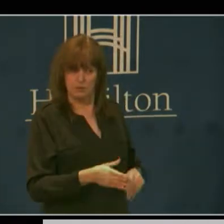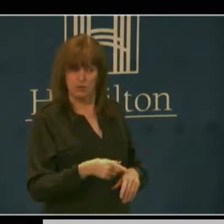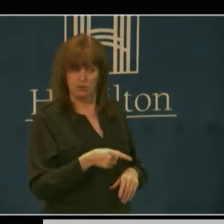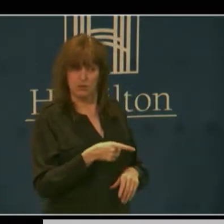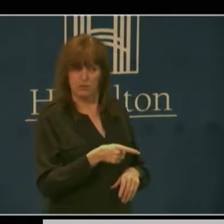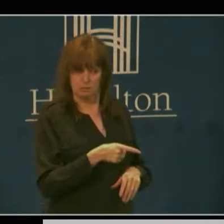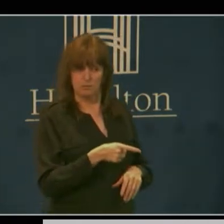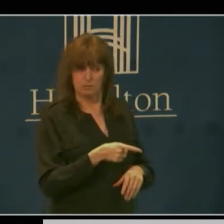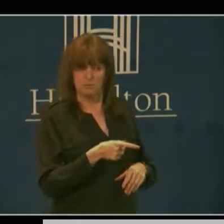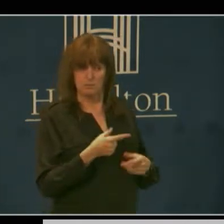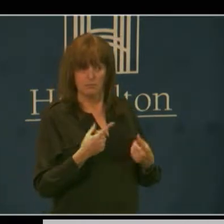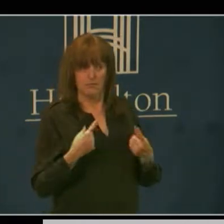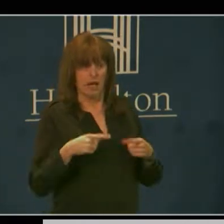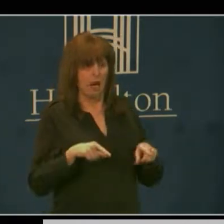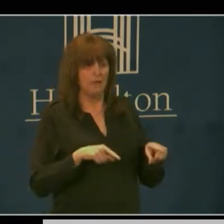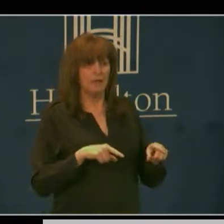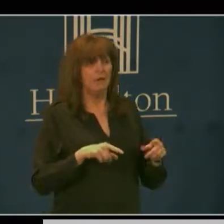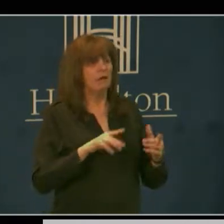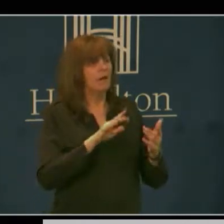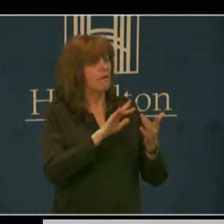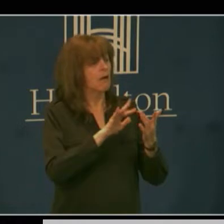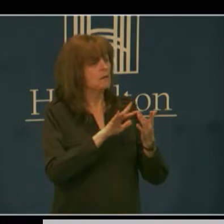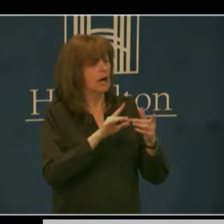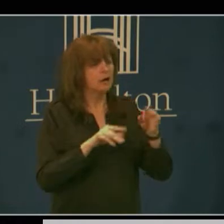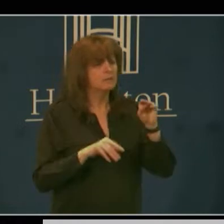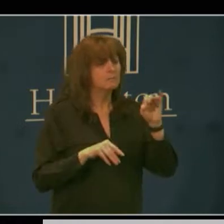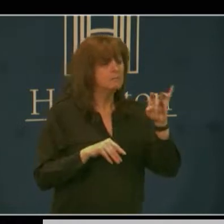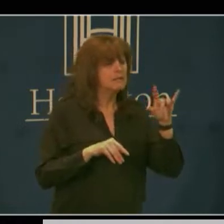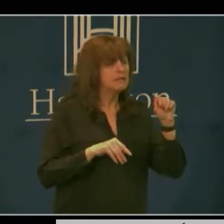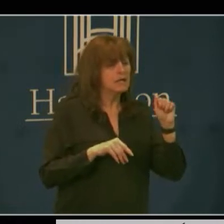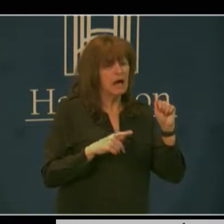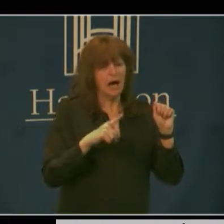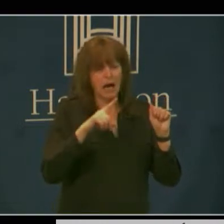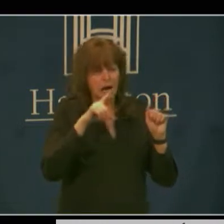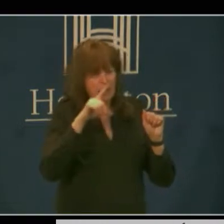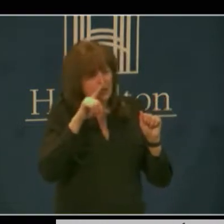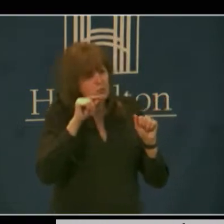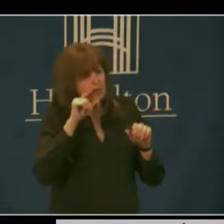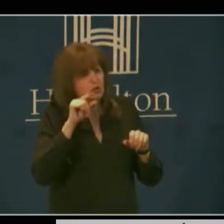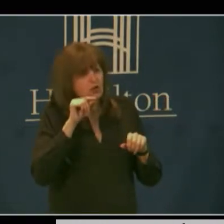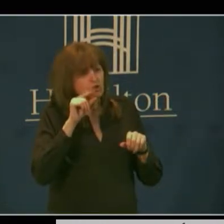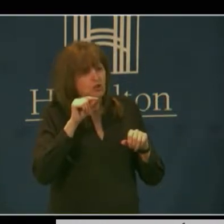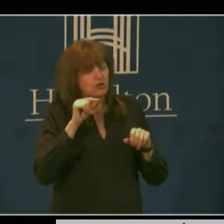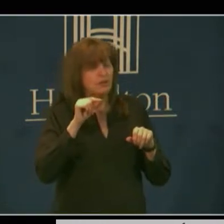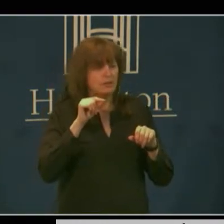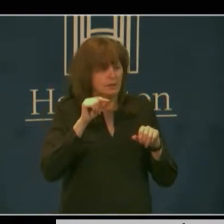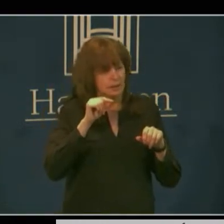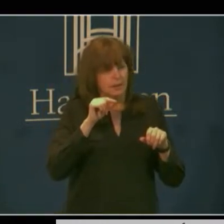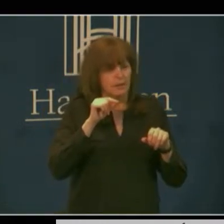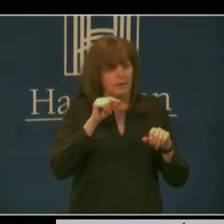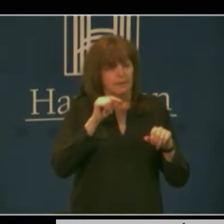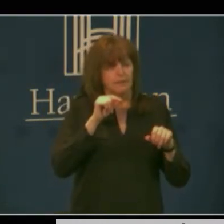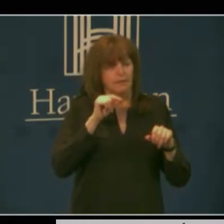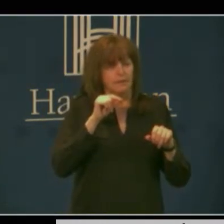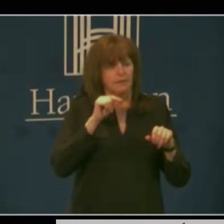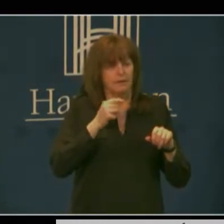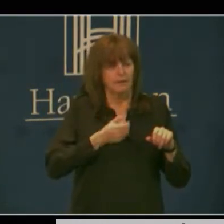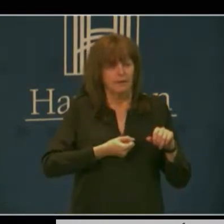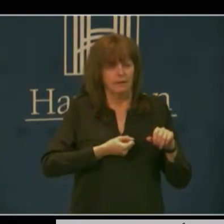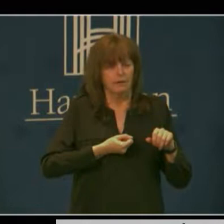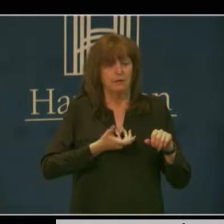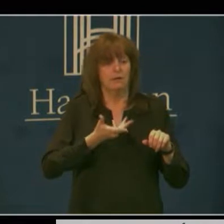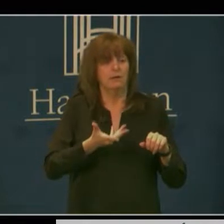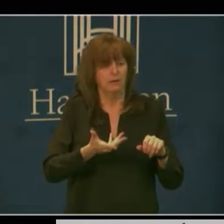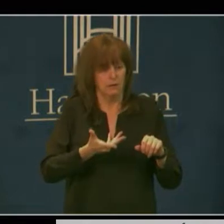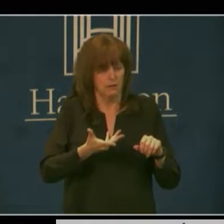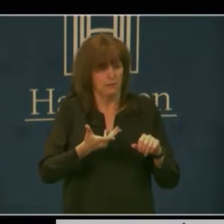a convoluted Twitter conversation, to be honest with you, identified he was newly blind and was alone in